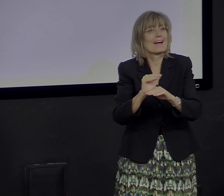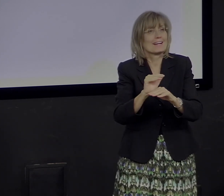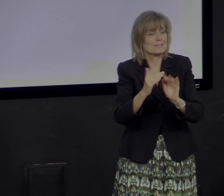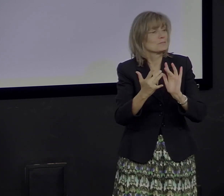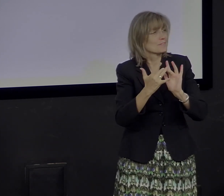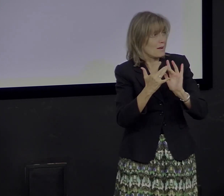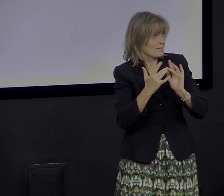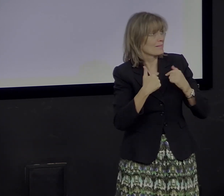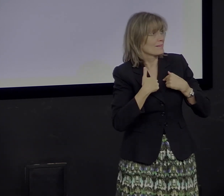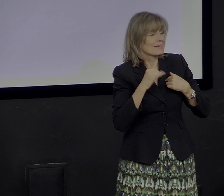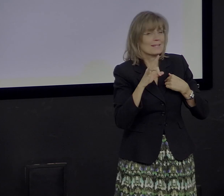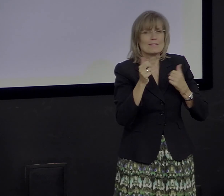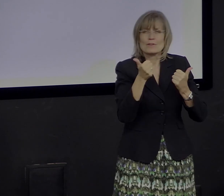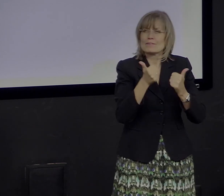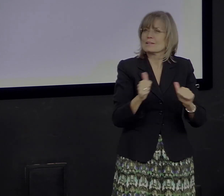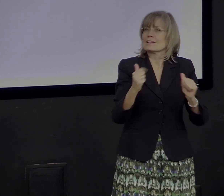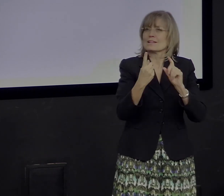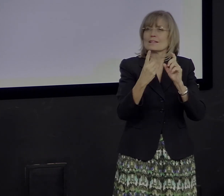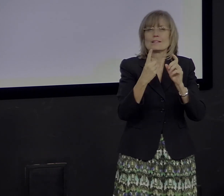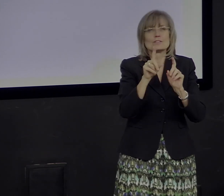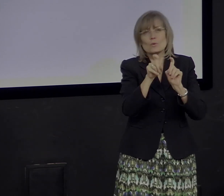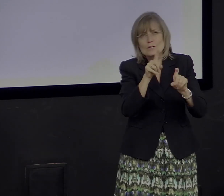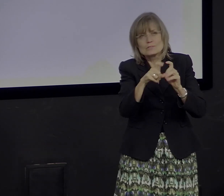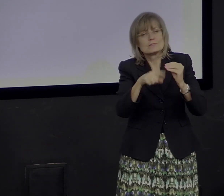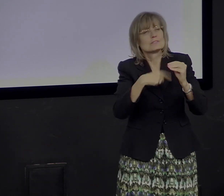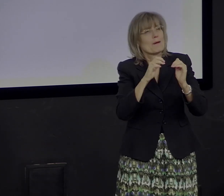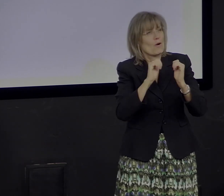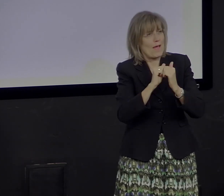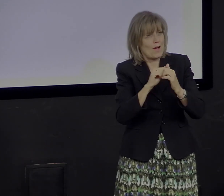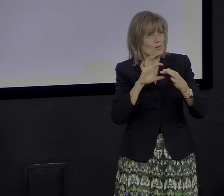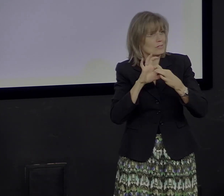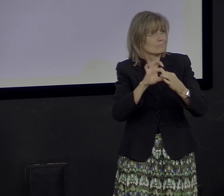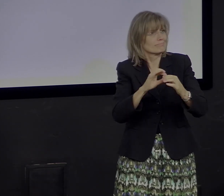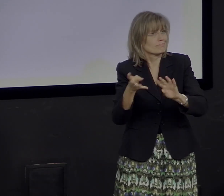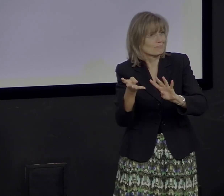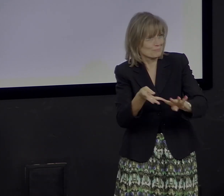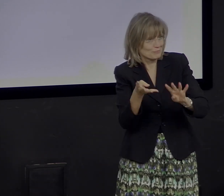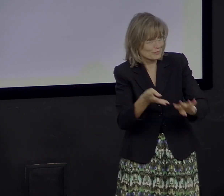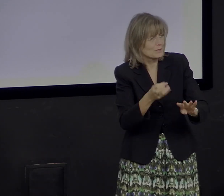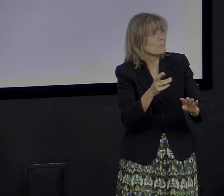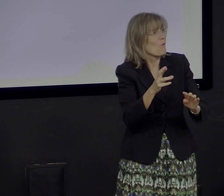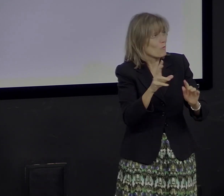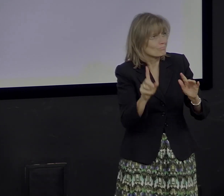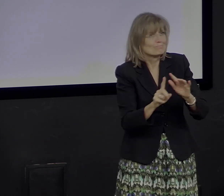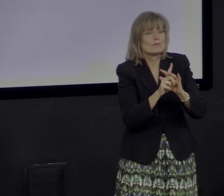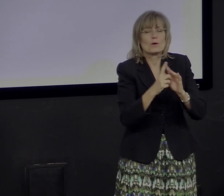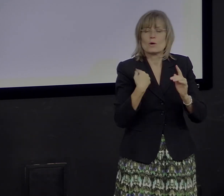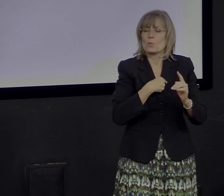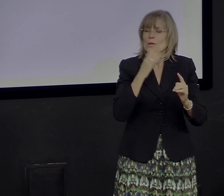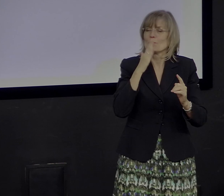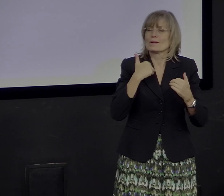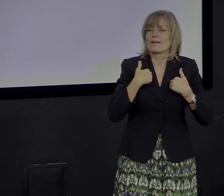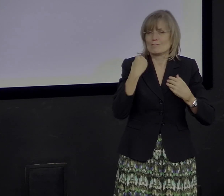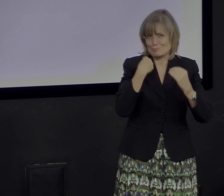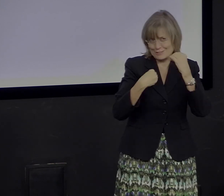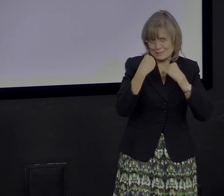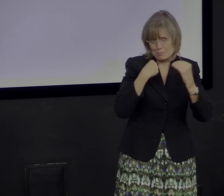That lecture will take place at 7 o'clock, and please do contact me if you have any questions on how to access the live